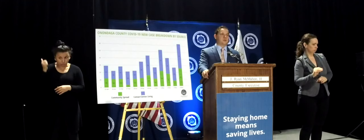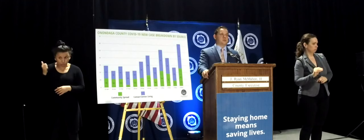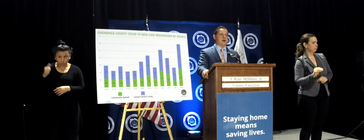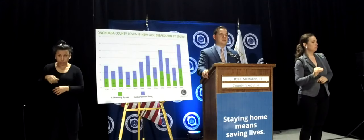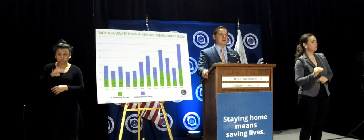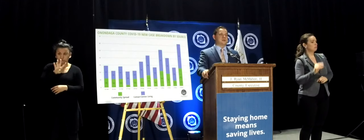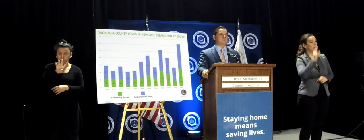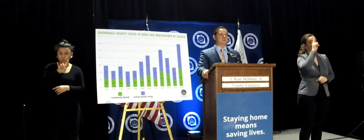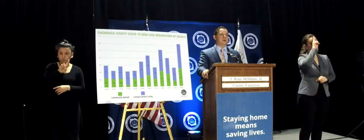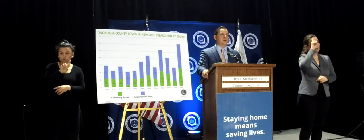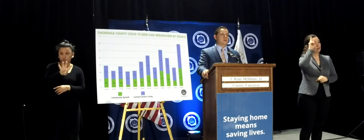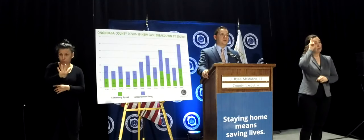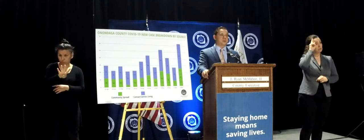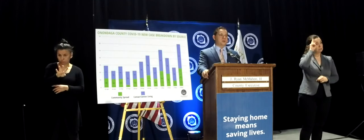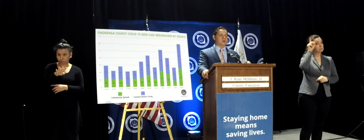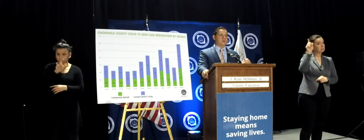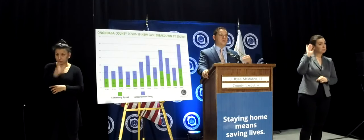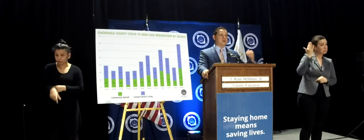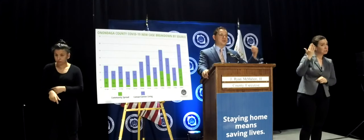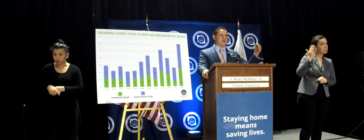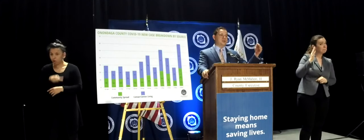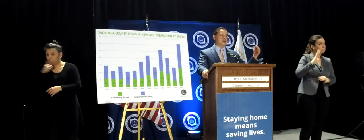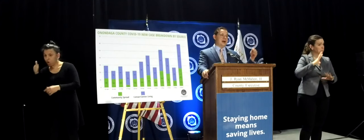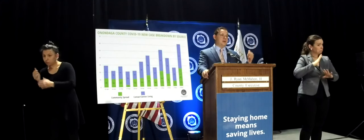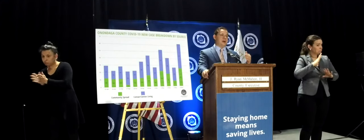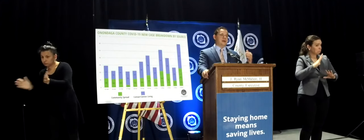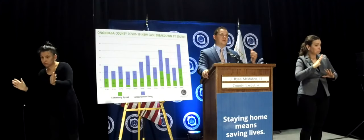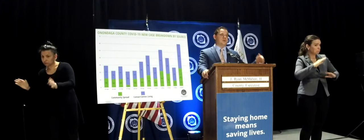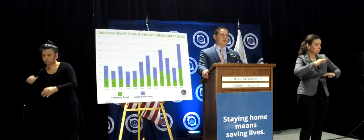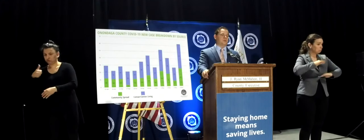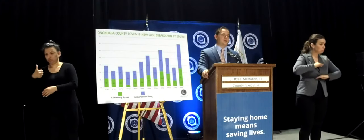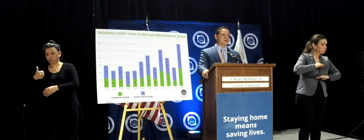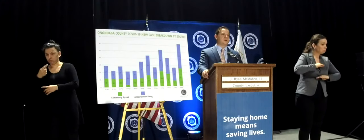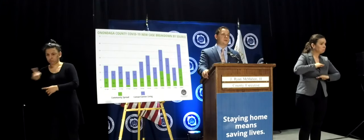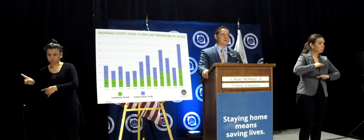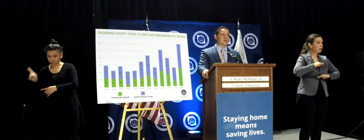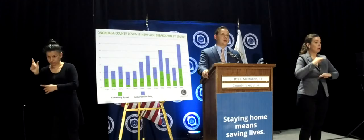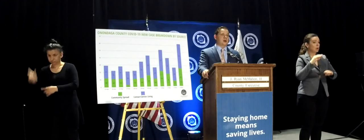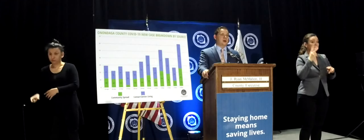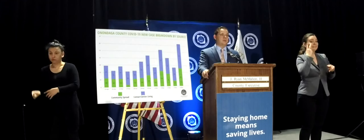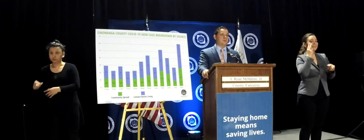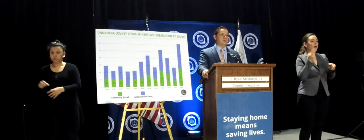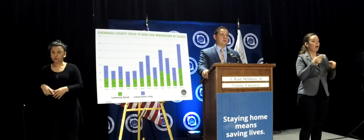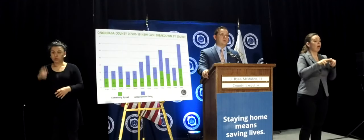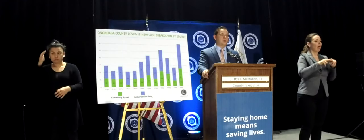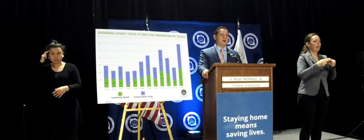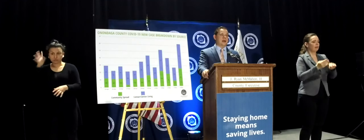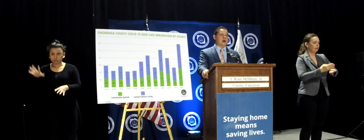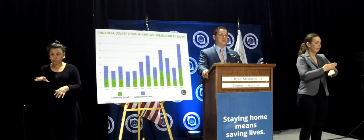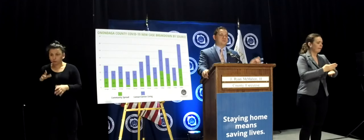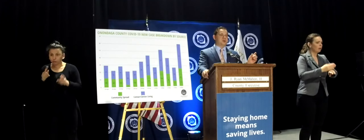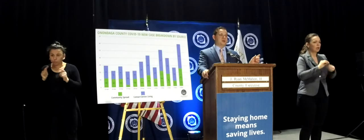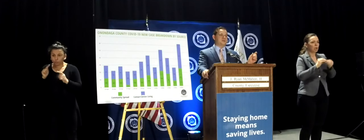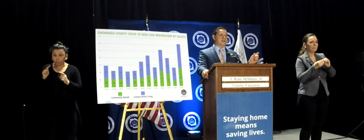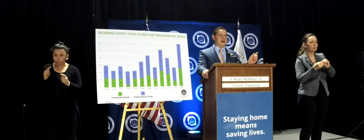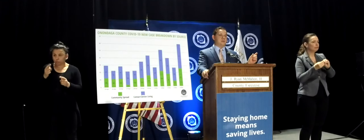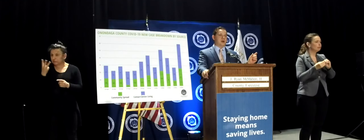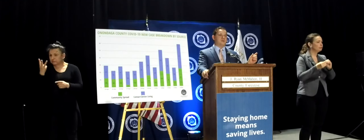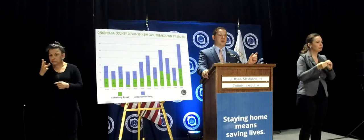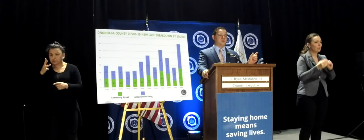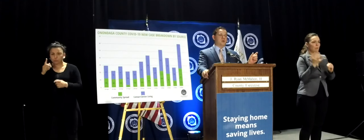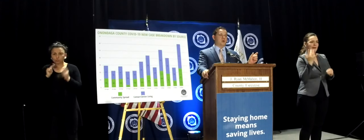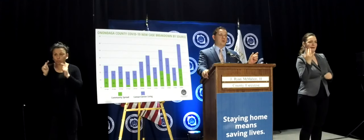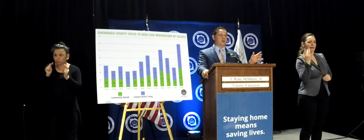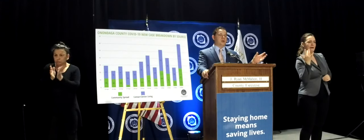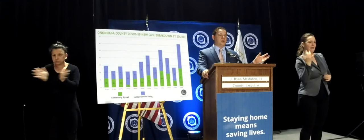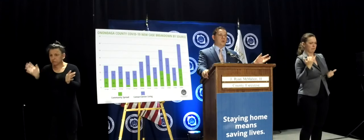stabilized over this process. There's going to be a little bit of fluctuation now back and forth because right now, this period of time in our